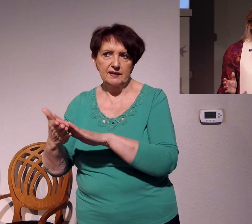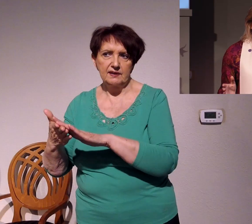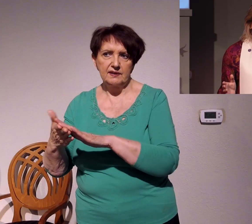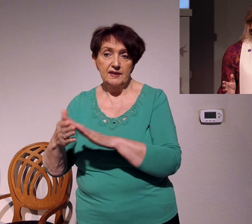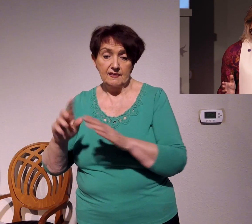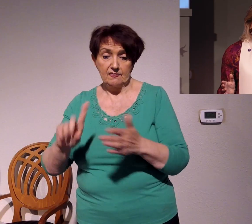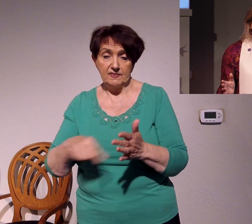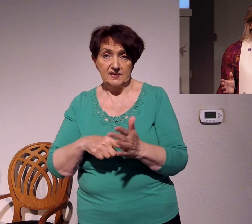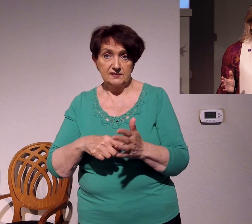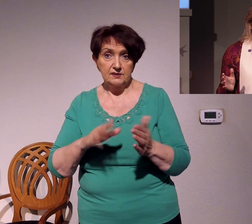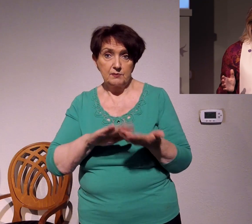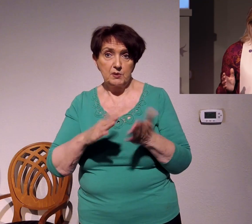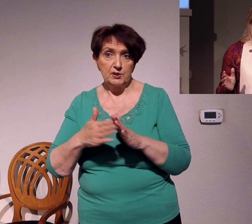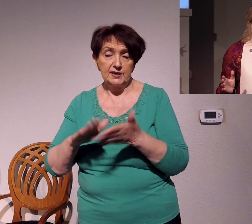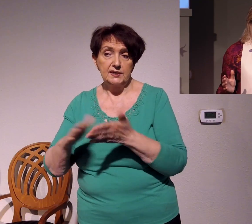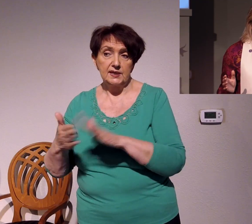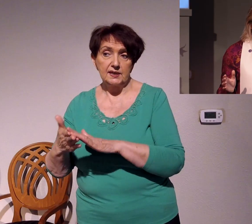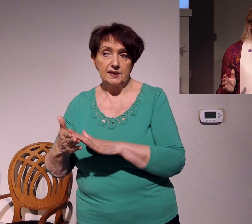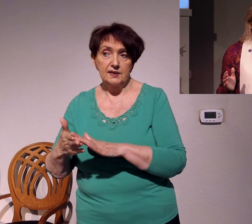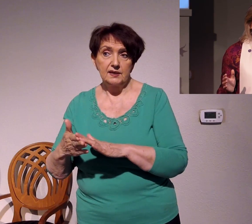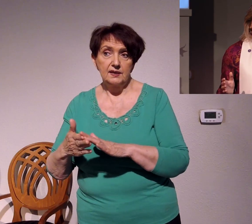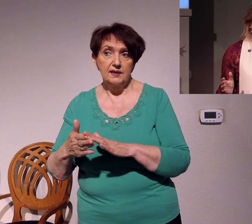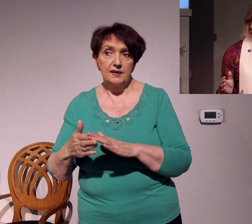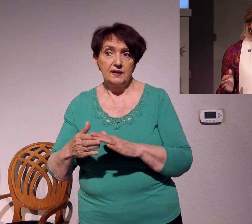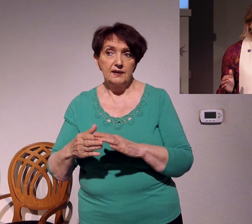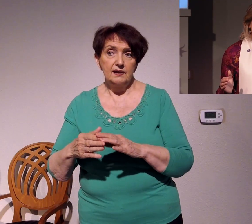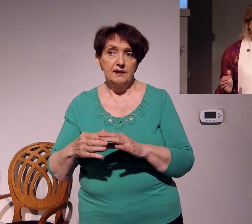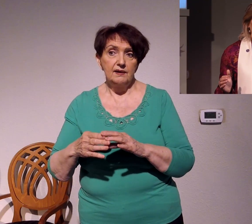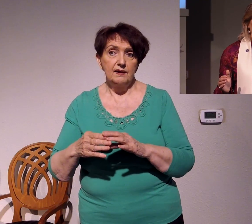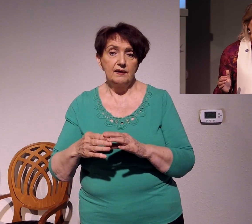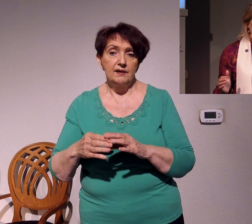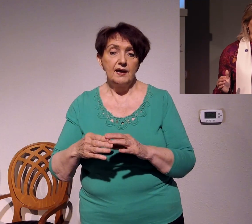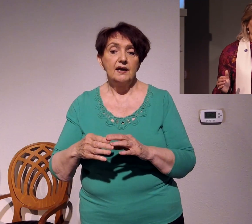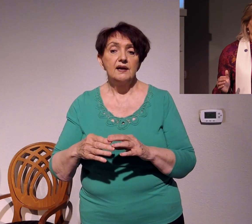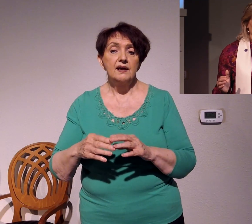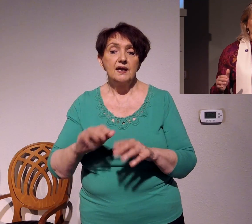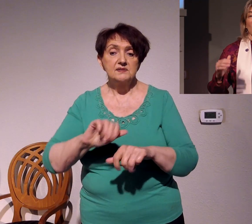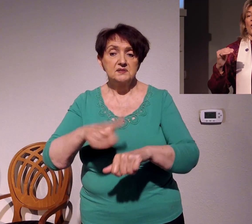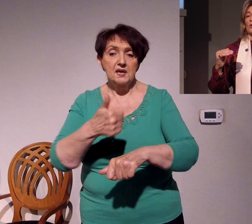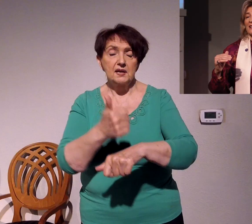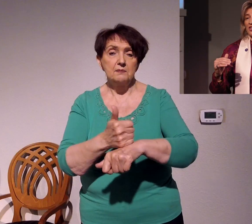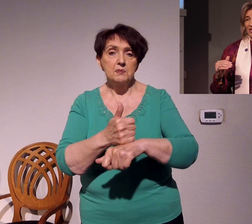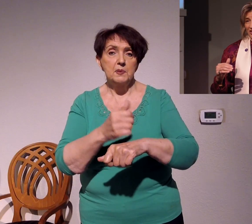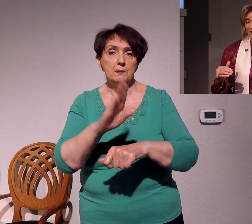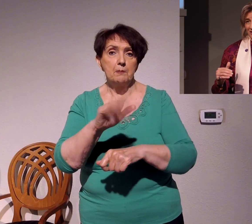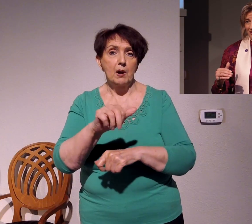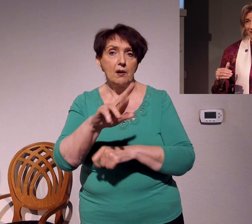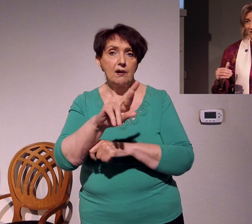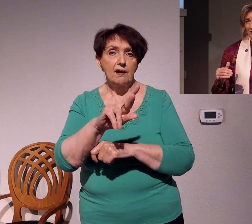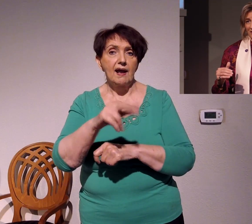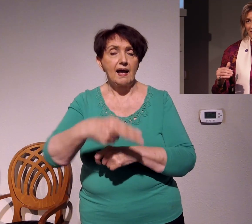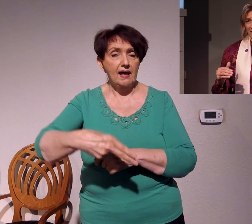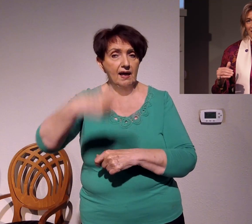This community has set the bar high, she said, in all religions.